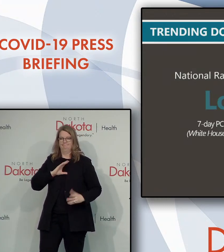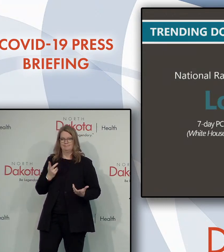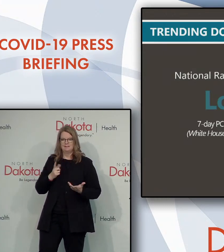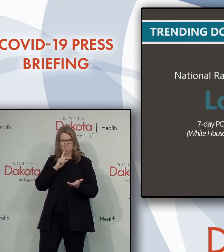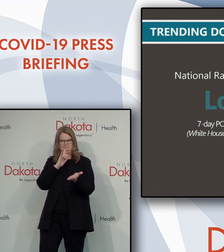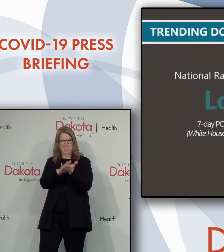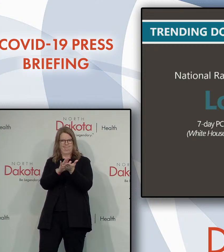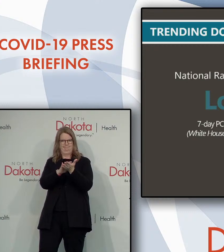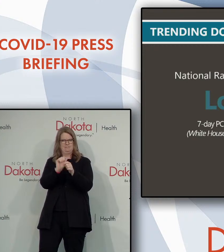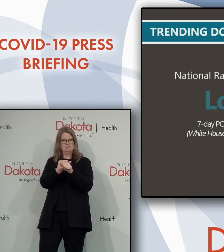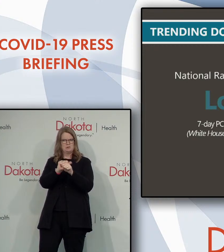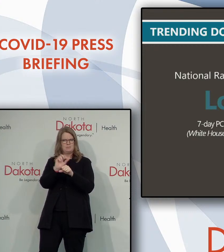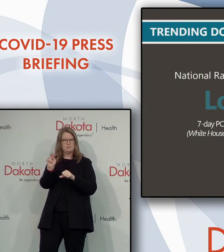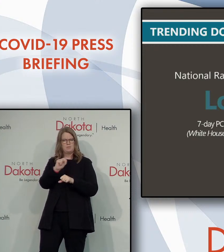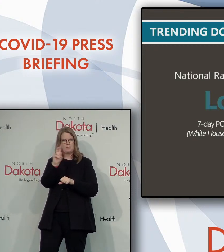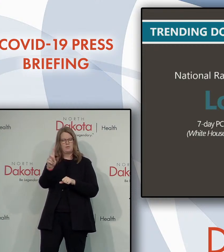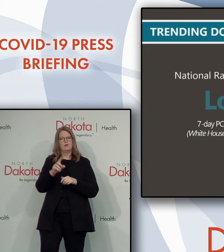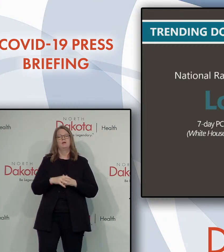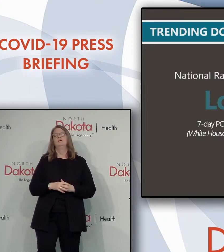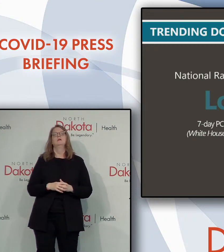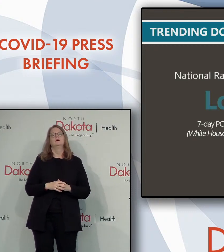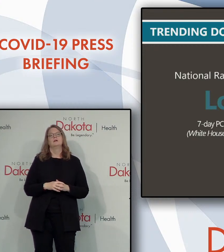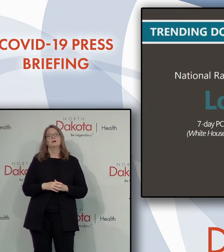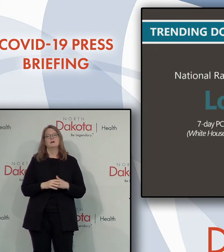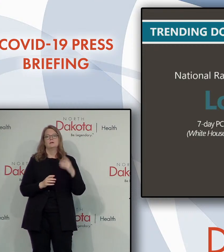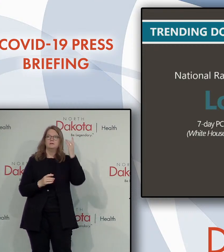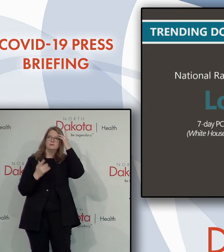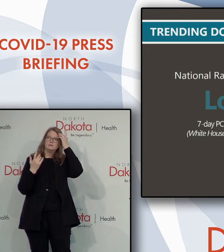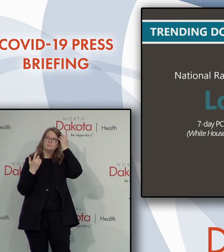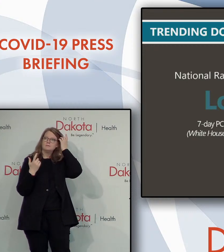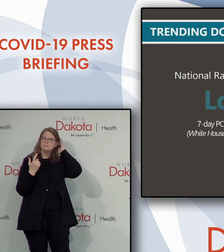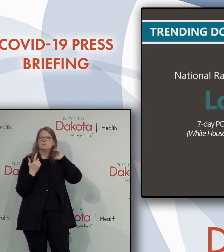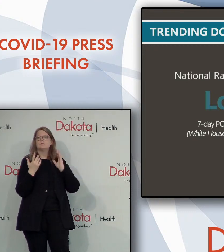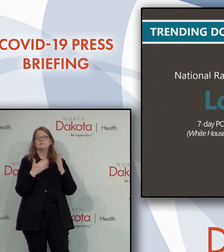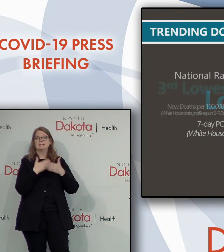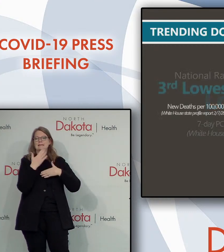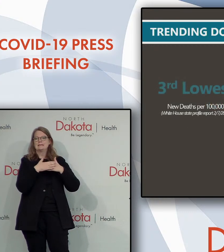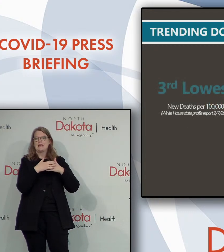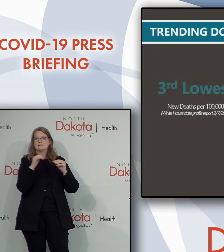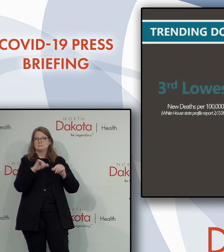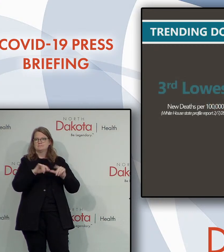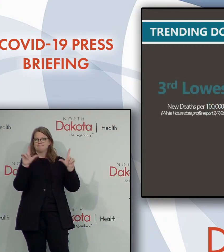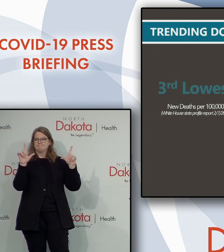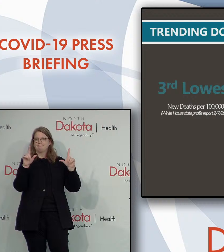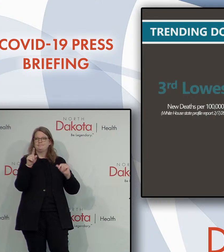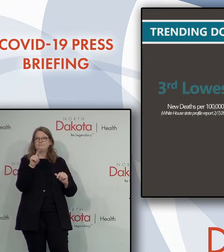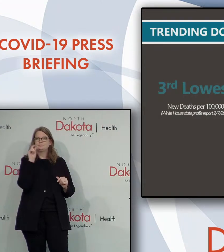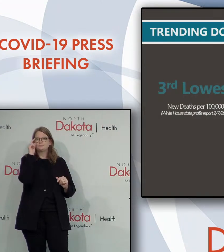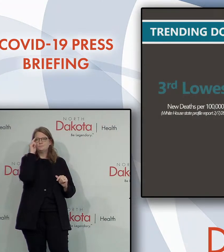North Dakota. And when we take a look at the next slide, and we